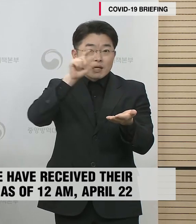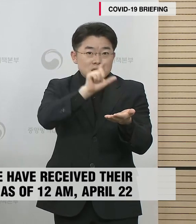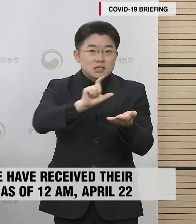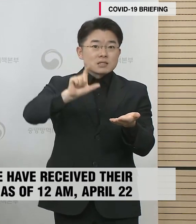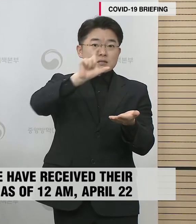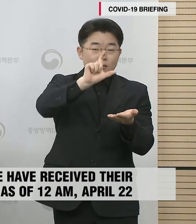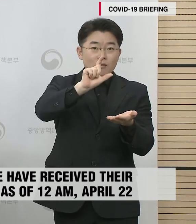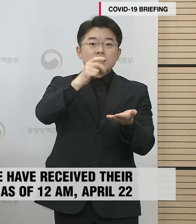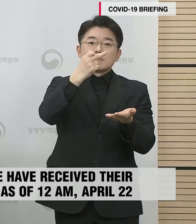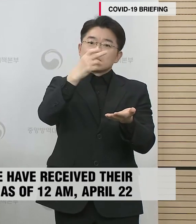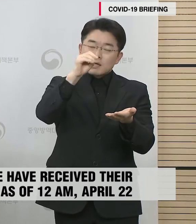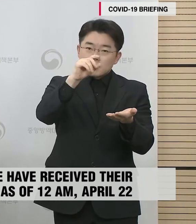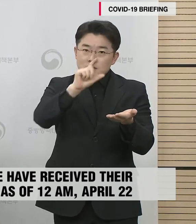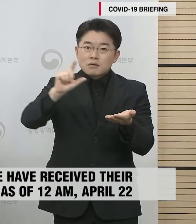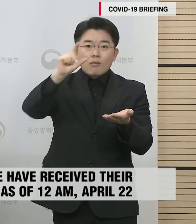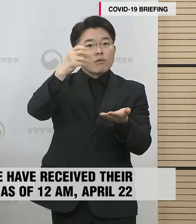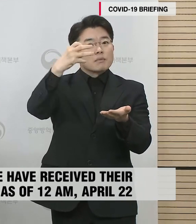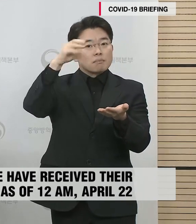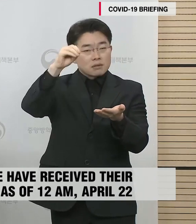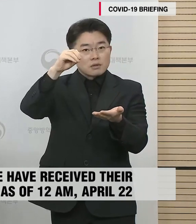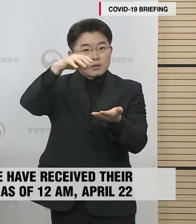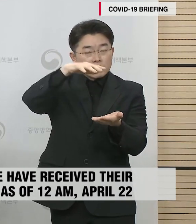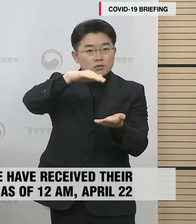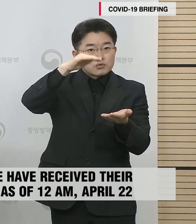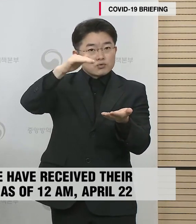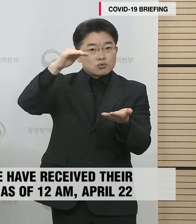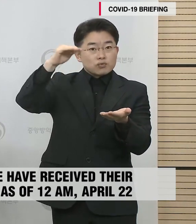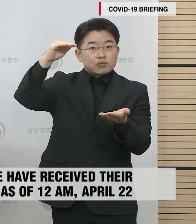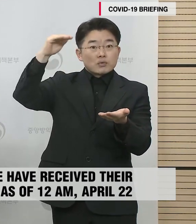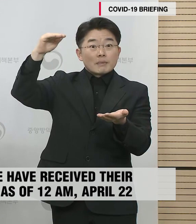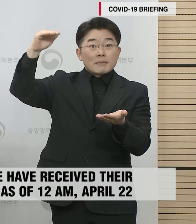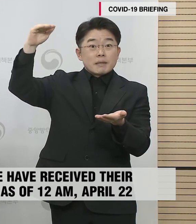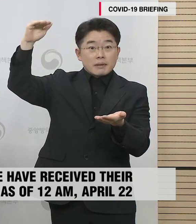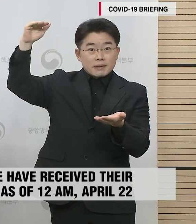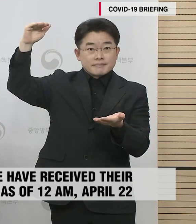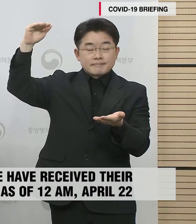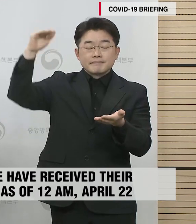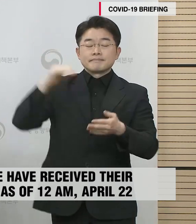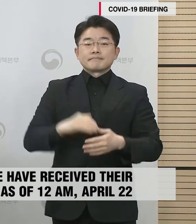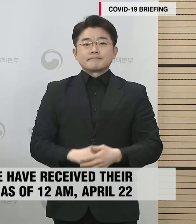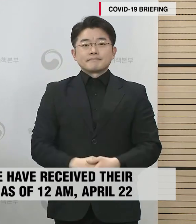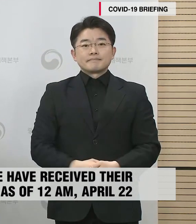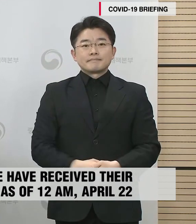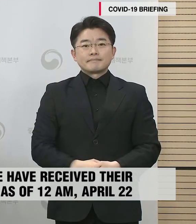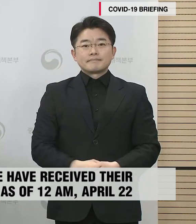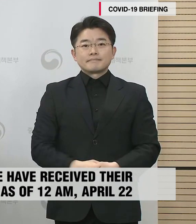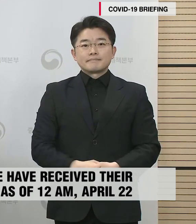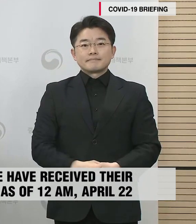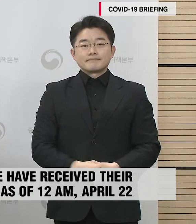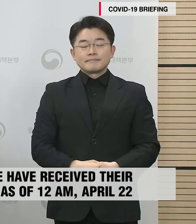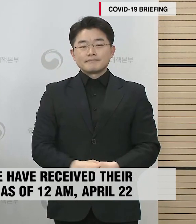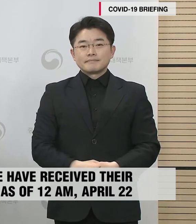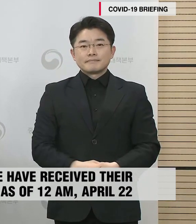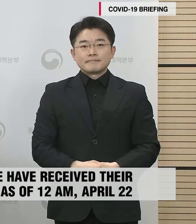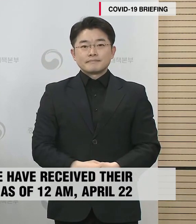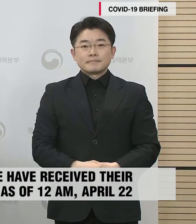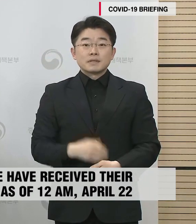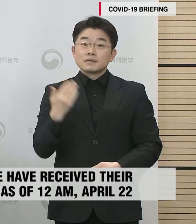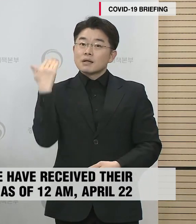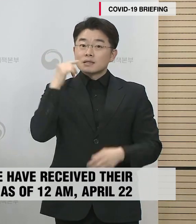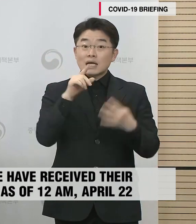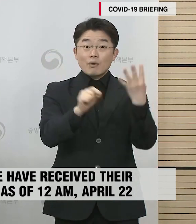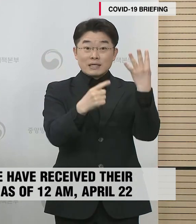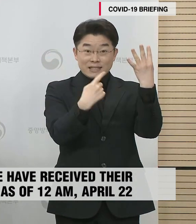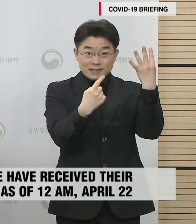daily recipients number surpassed 100,000 for the first time, and this week we are seeing about